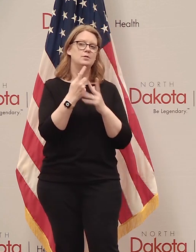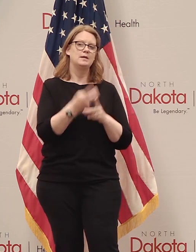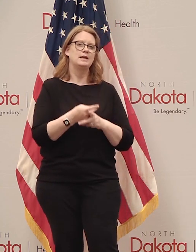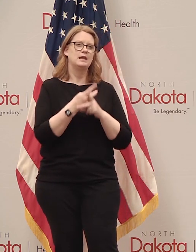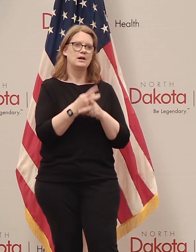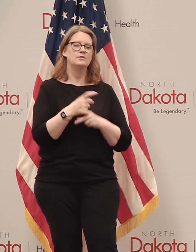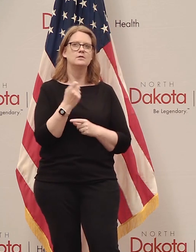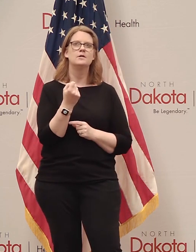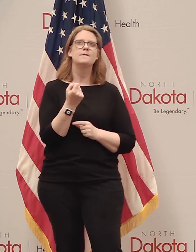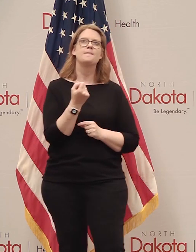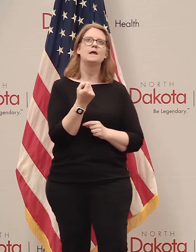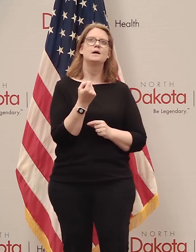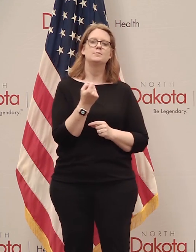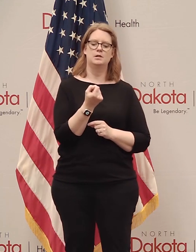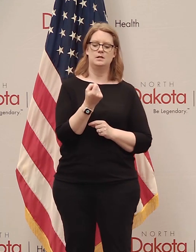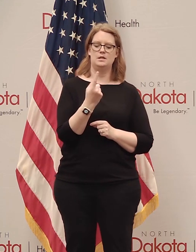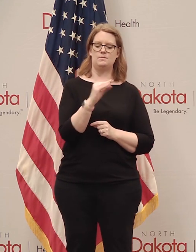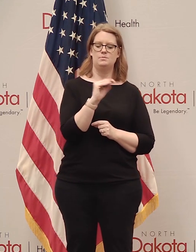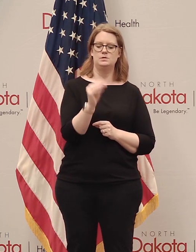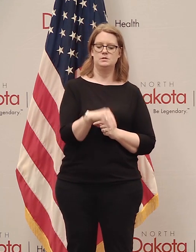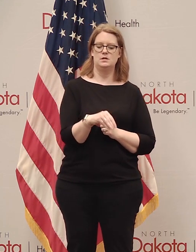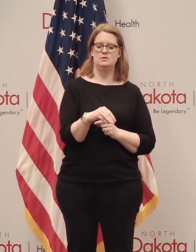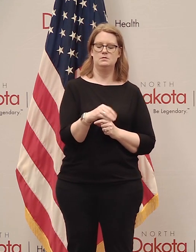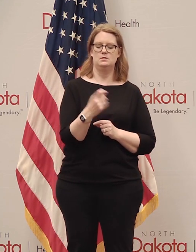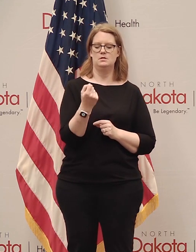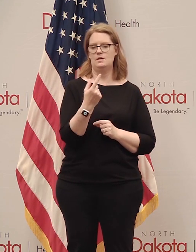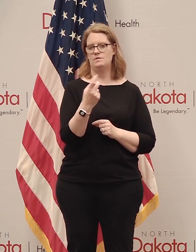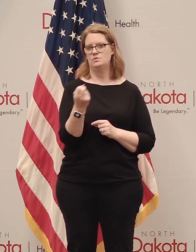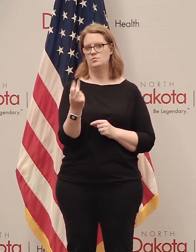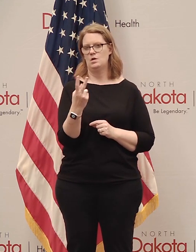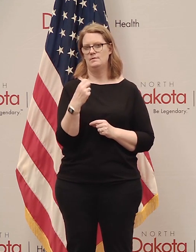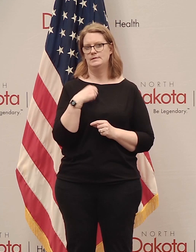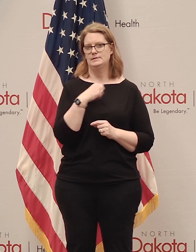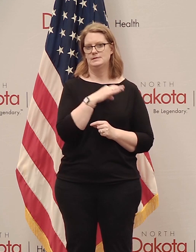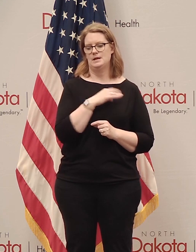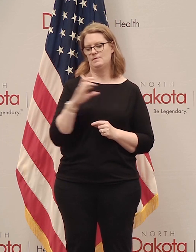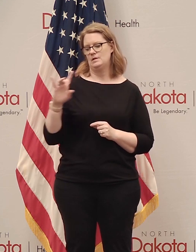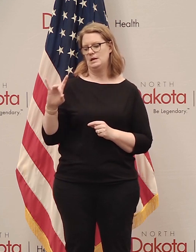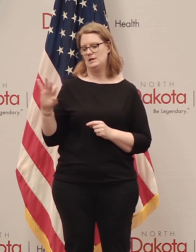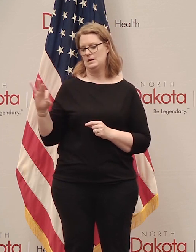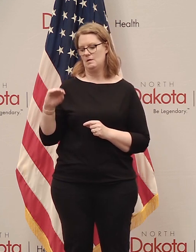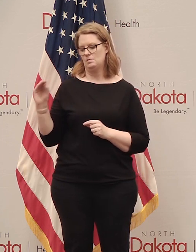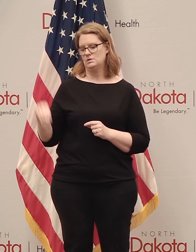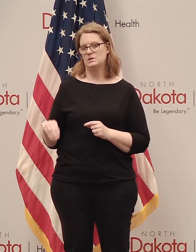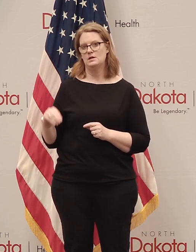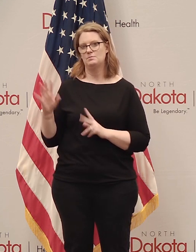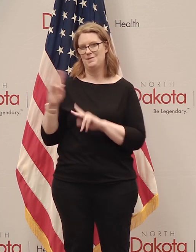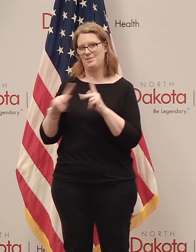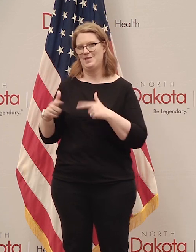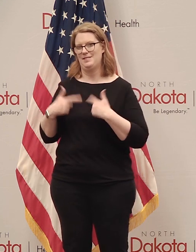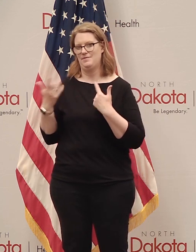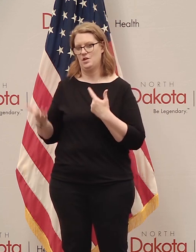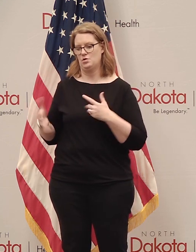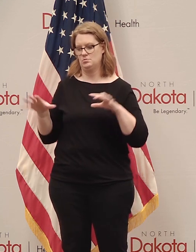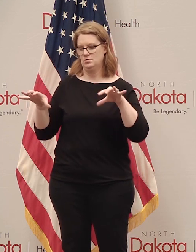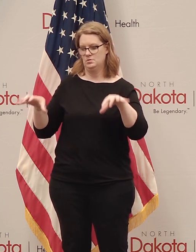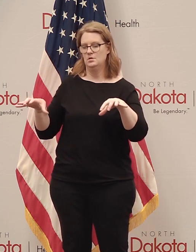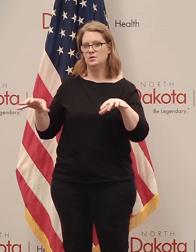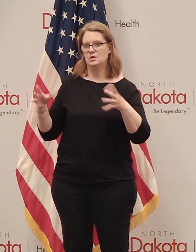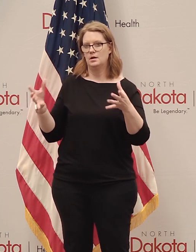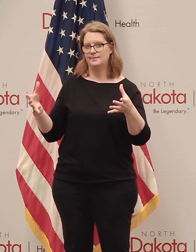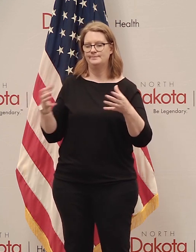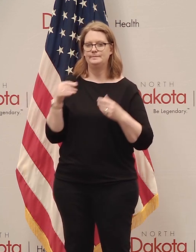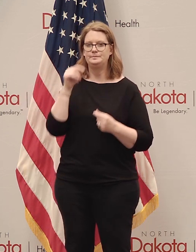about 11% plus, or getting 11 to 12% staff and 8 to 9% residents. And